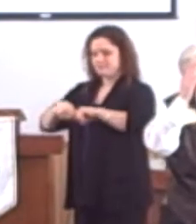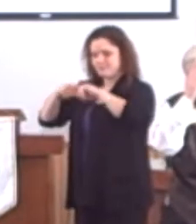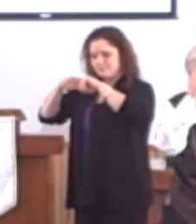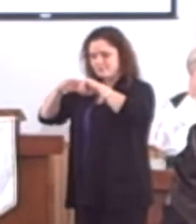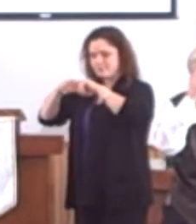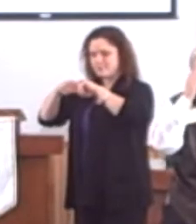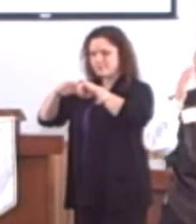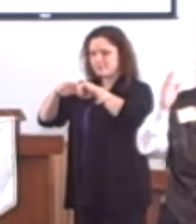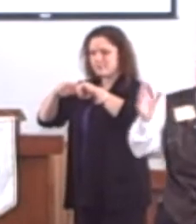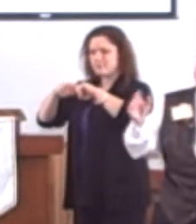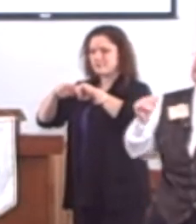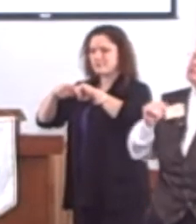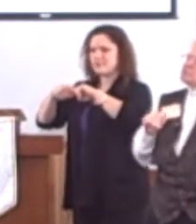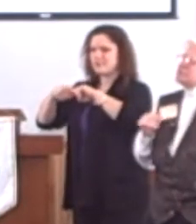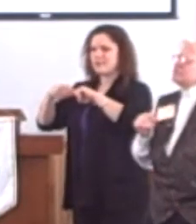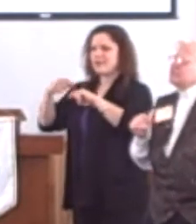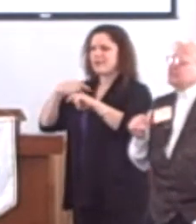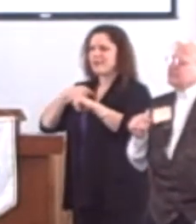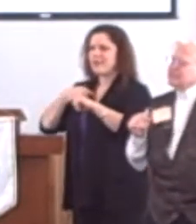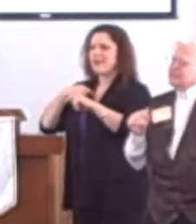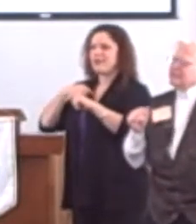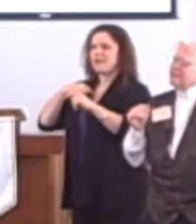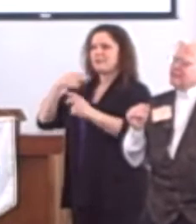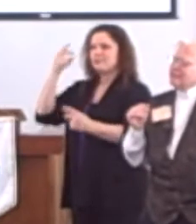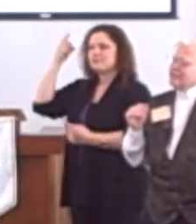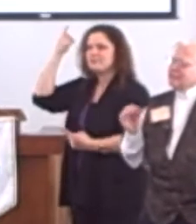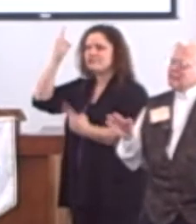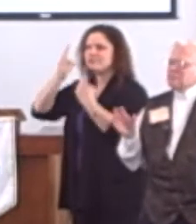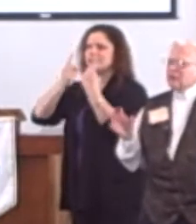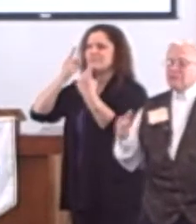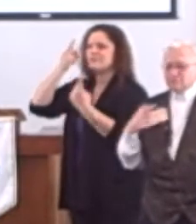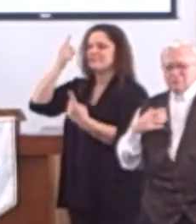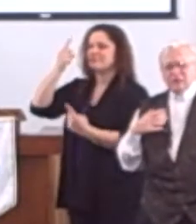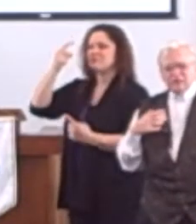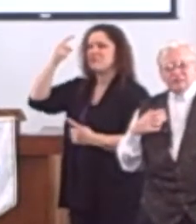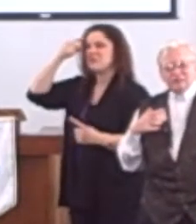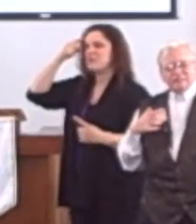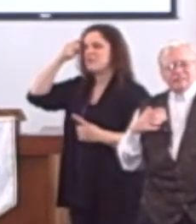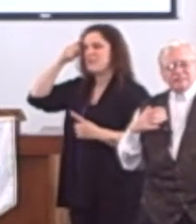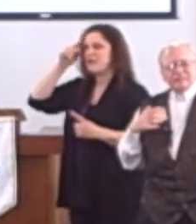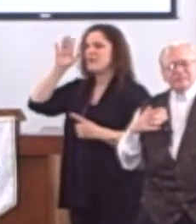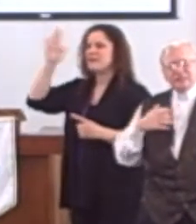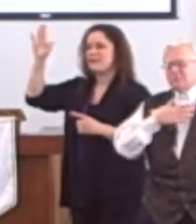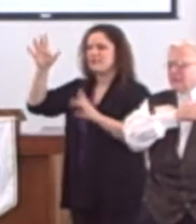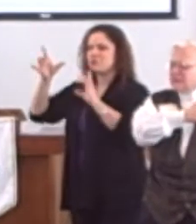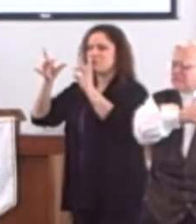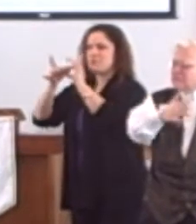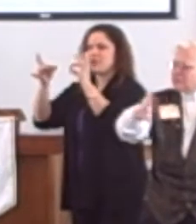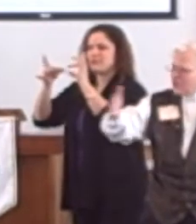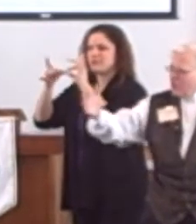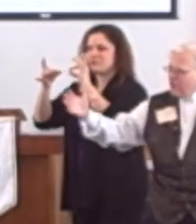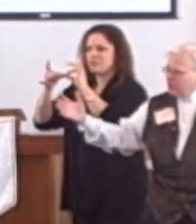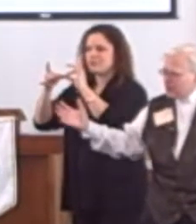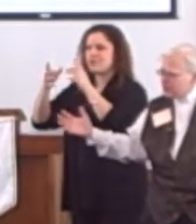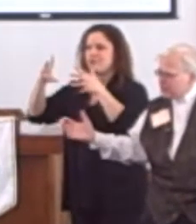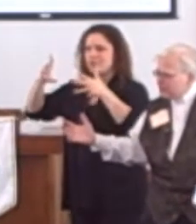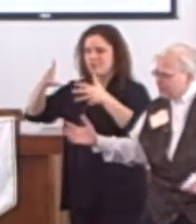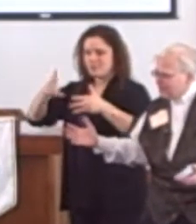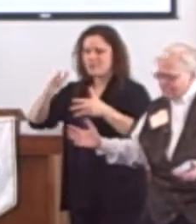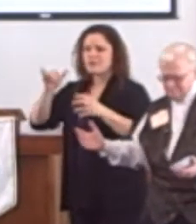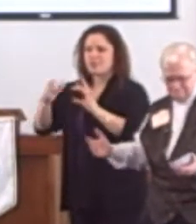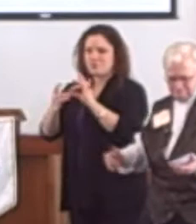and I look at the messages that have been left for me, that have been left for all of